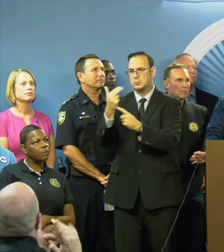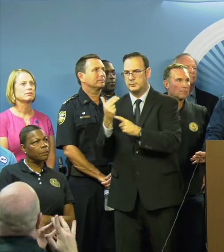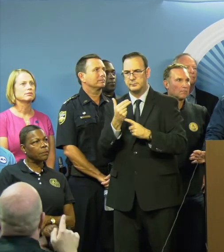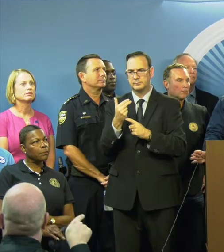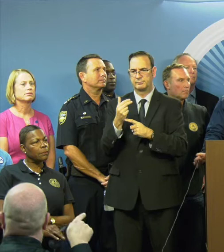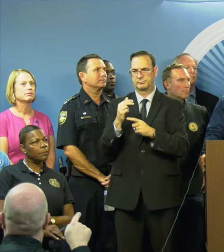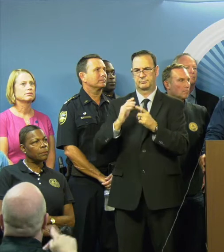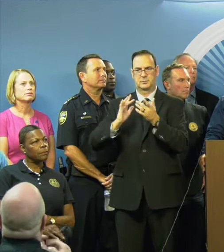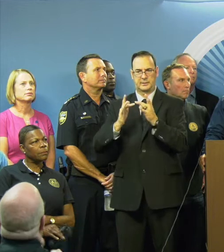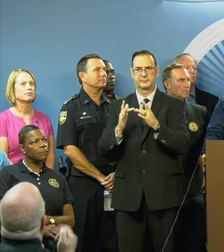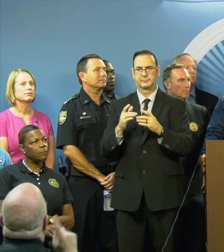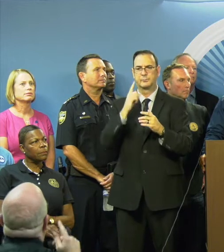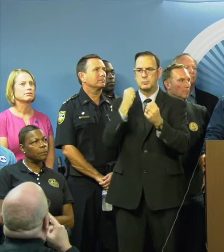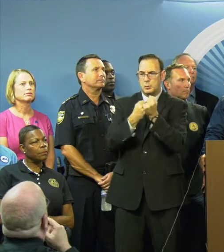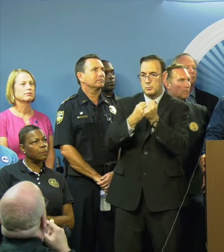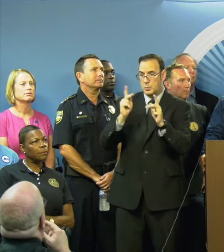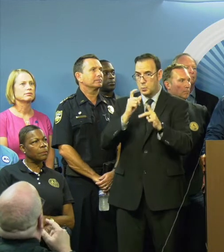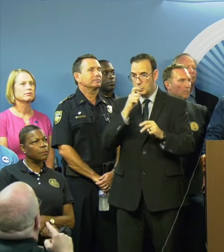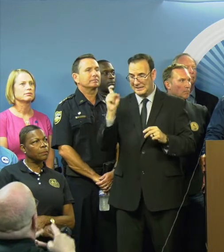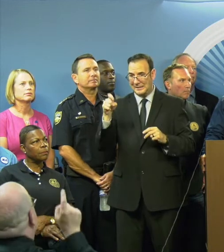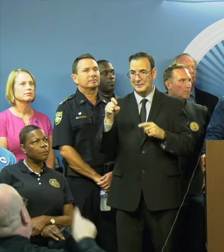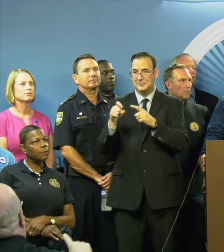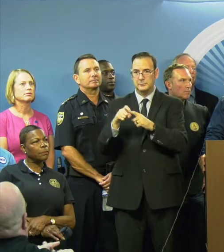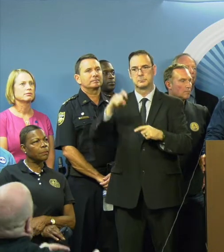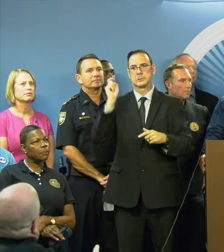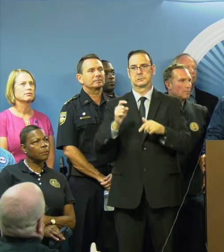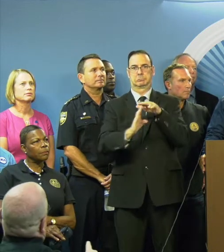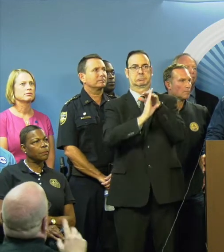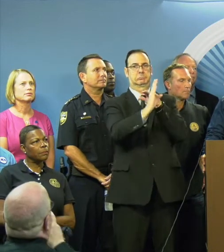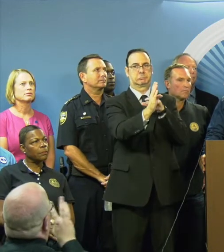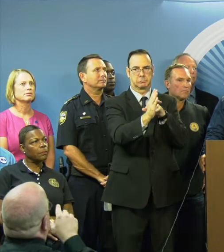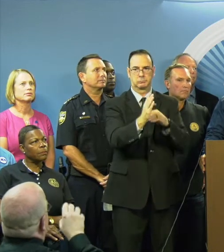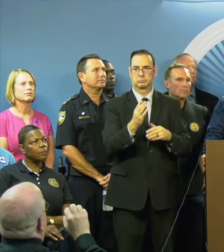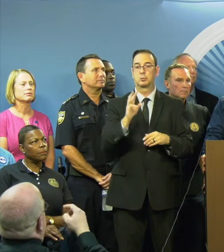support folks who are in mandatory evacuation zones. And it's